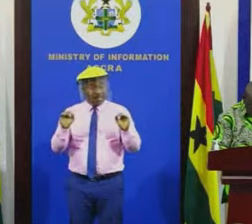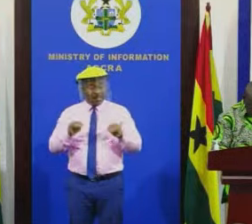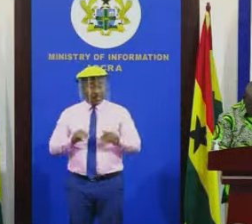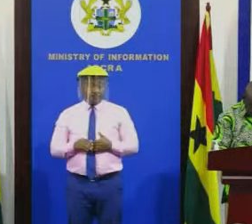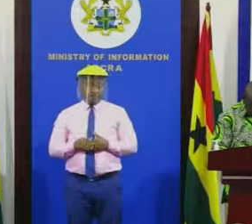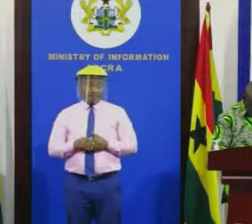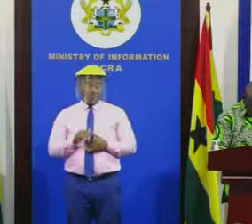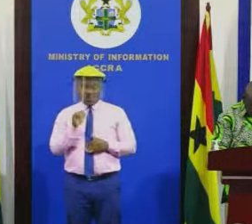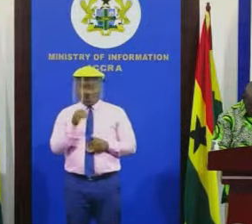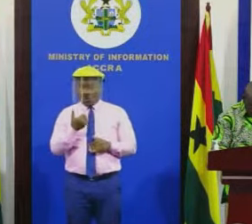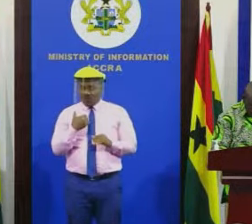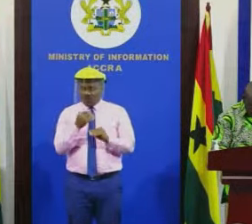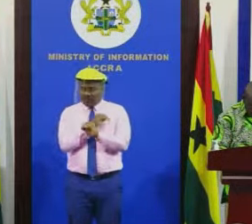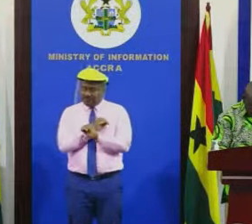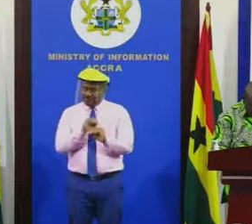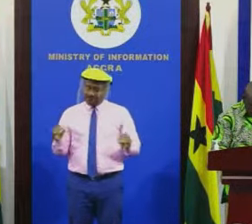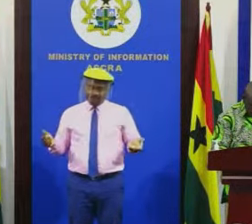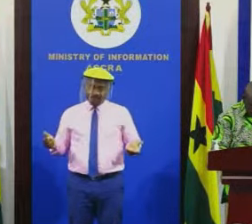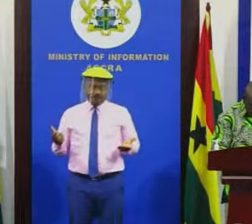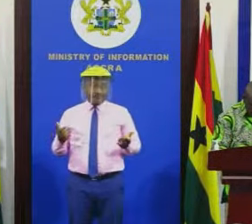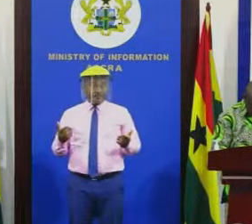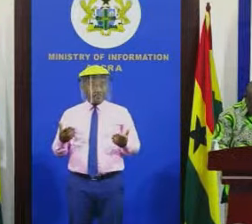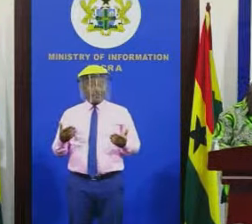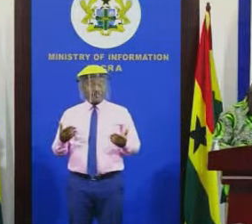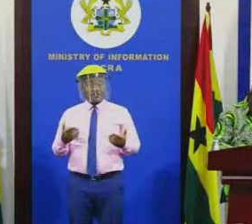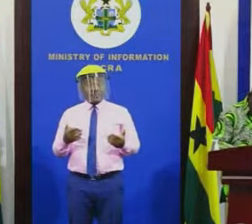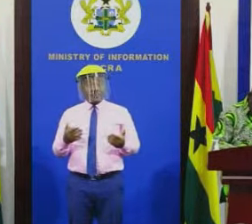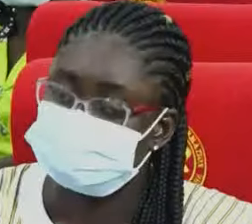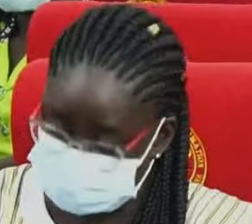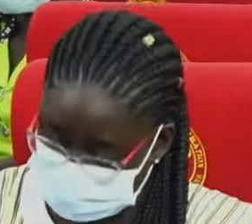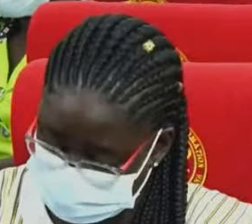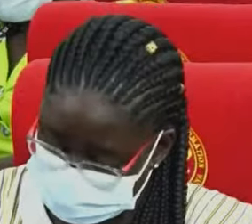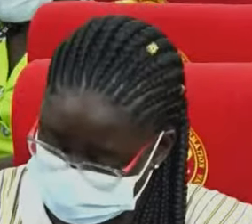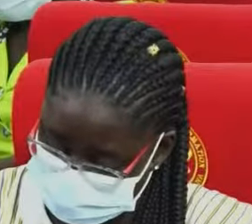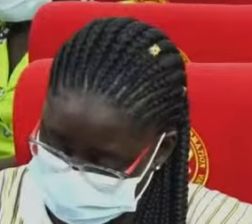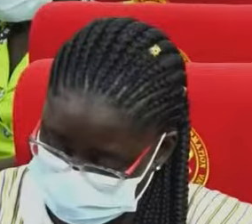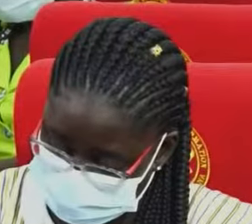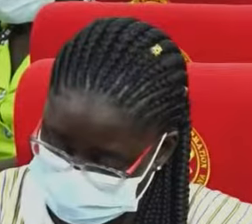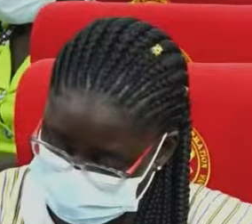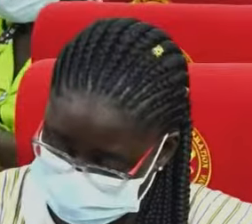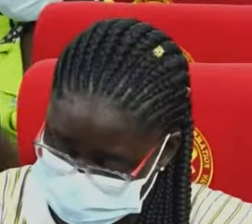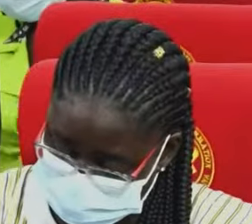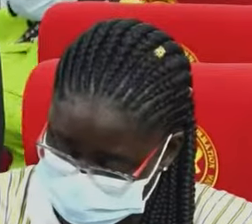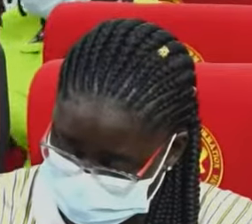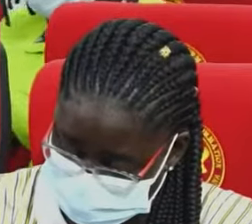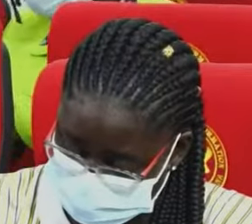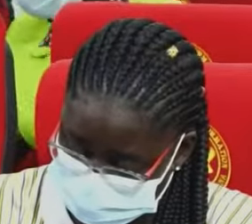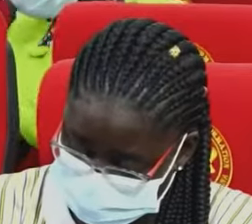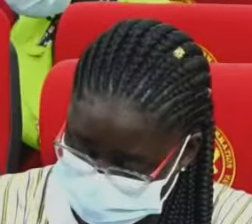We didn't have any. It was after 2017 that 5 patrol